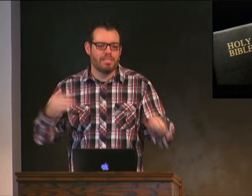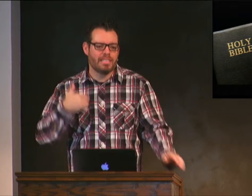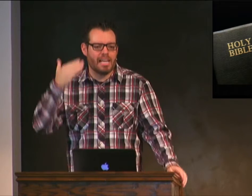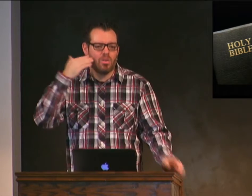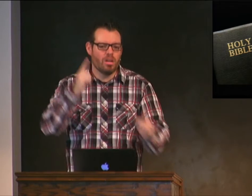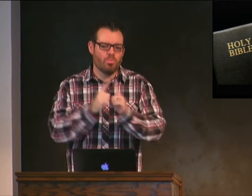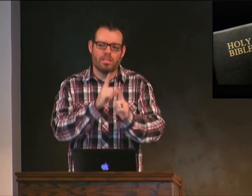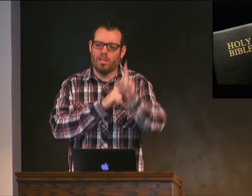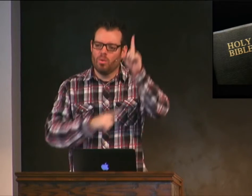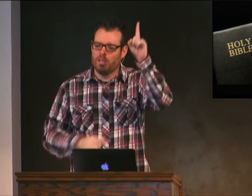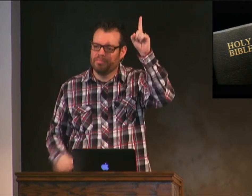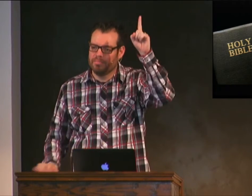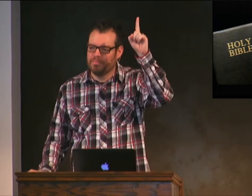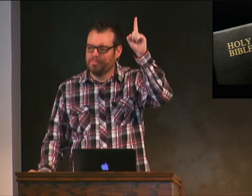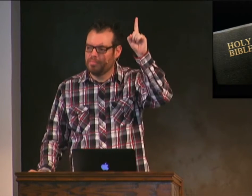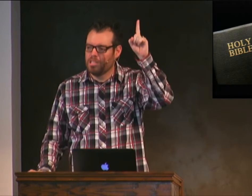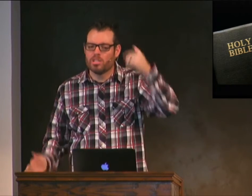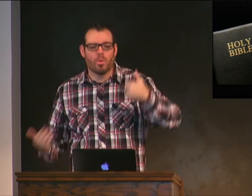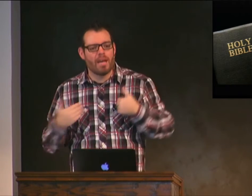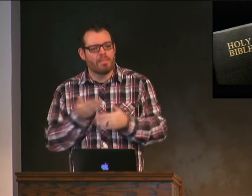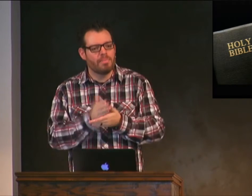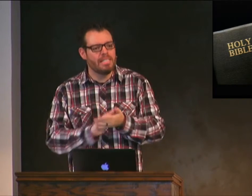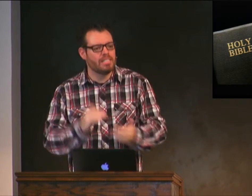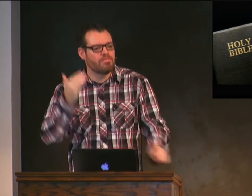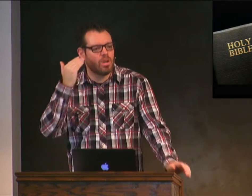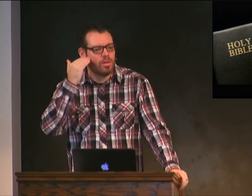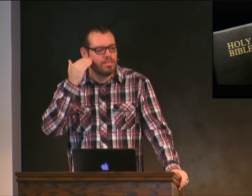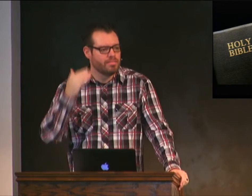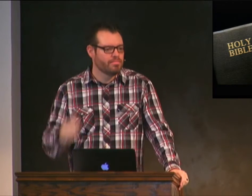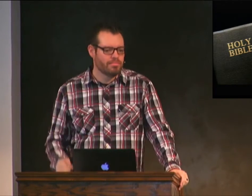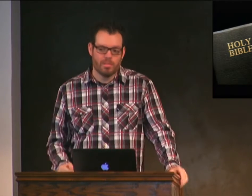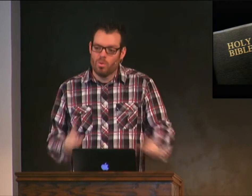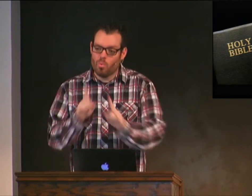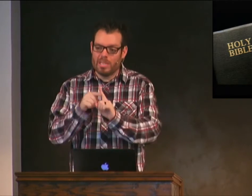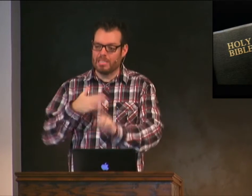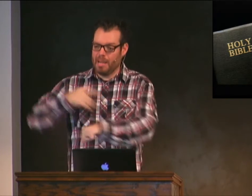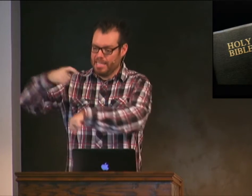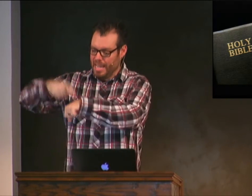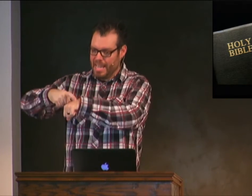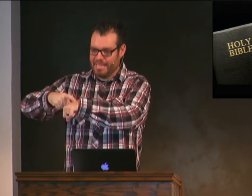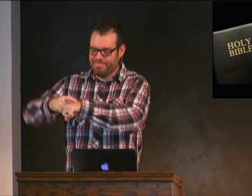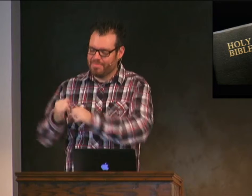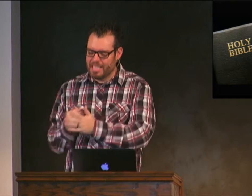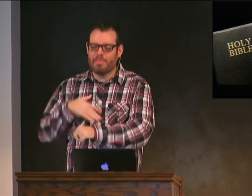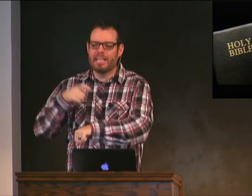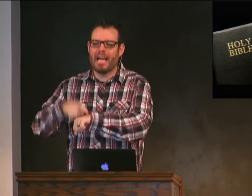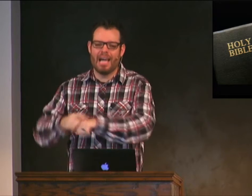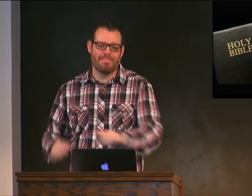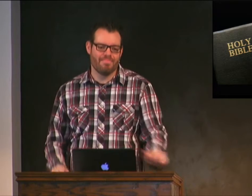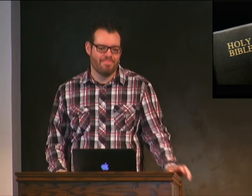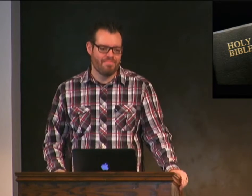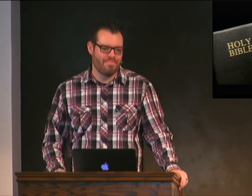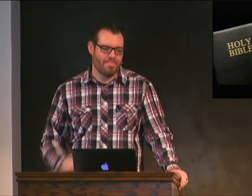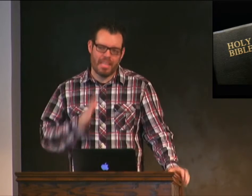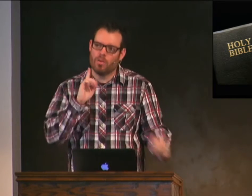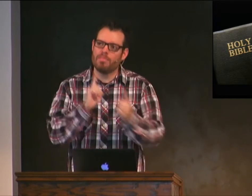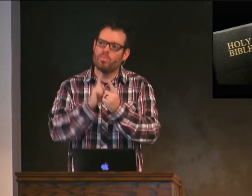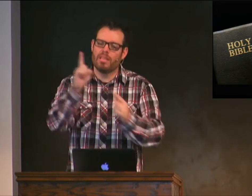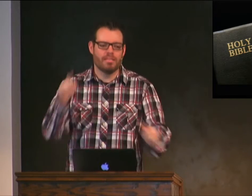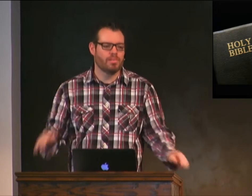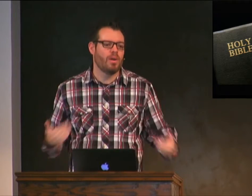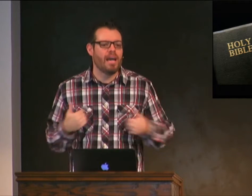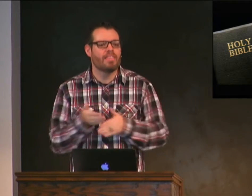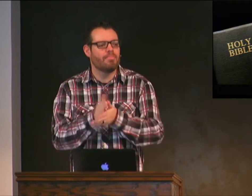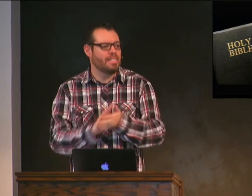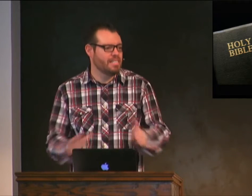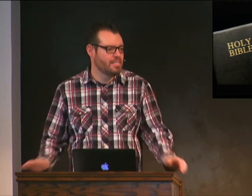Whatever happens, I know I'm with the Lord. So I have the peace of knowing when it's my time, it's my time. I will be